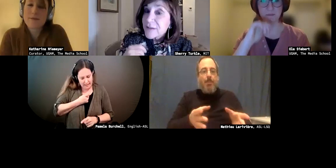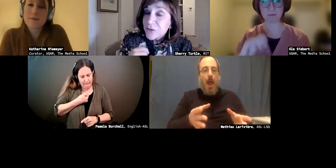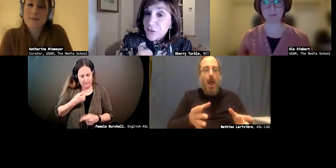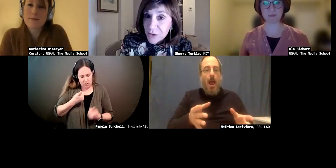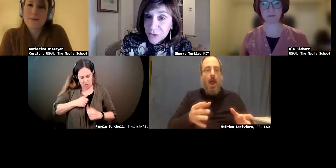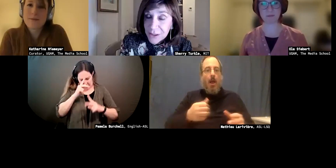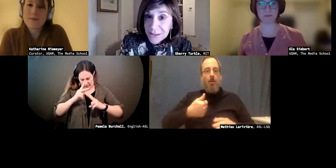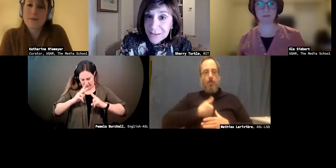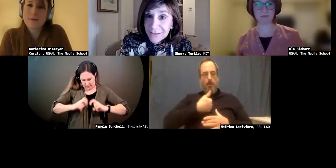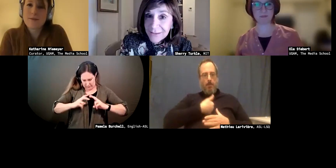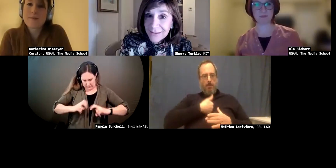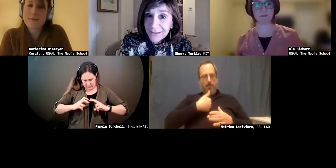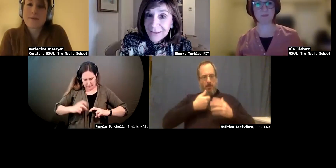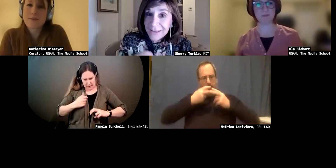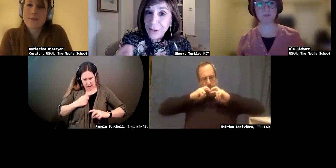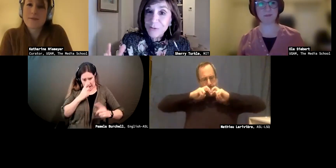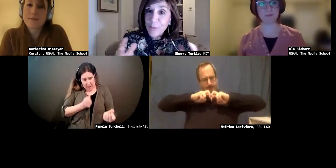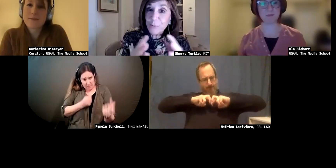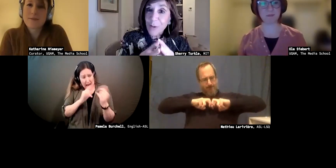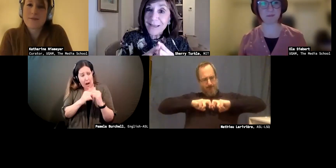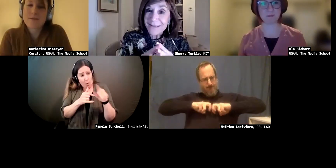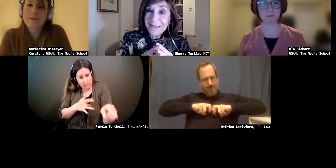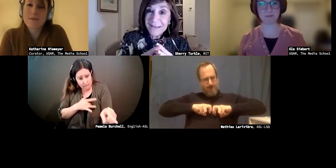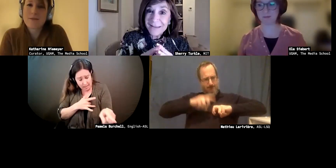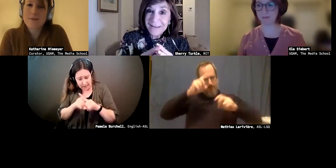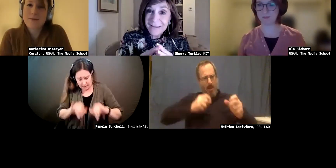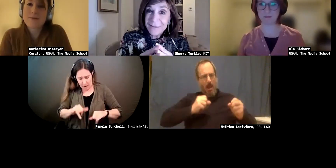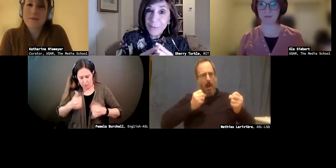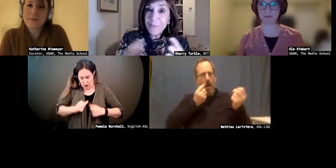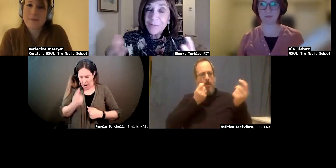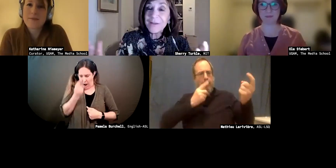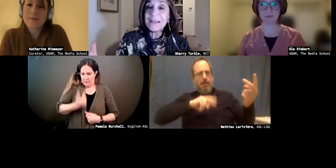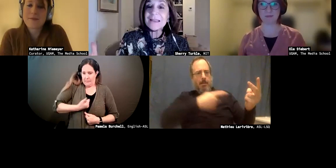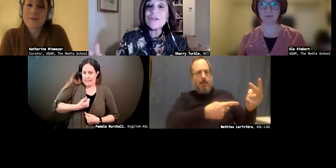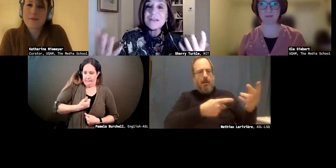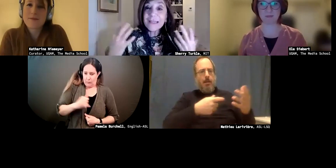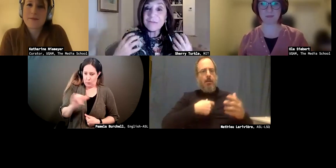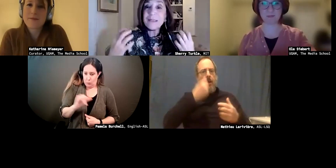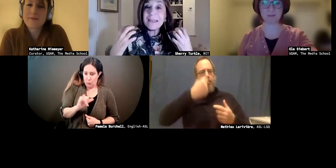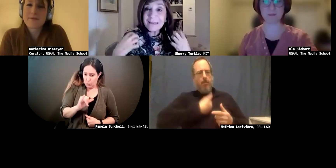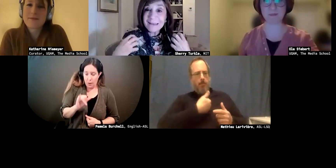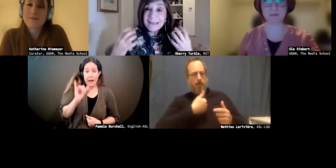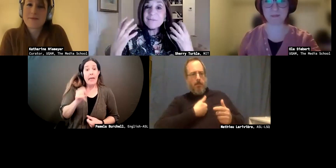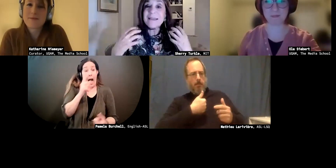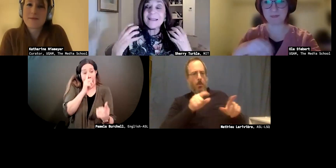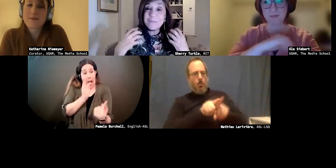your situation is. It goes both ways. Empathy isn't just give